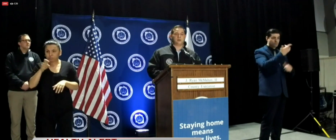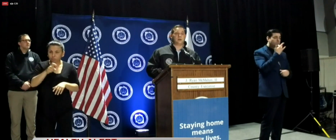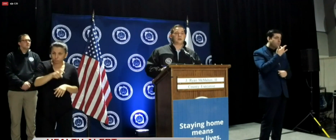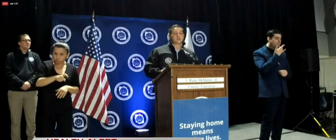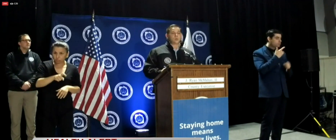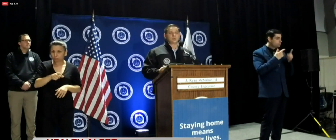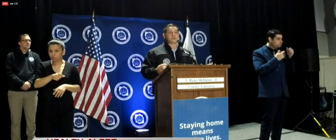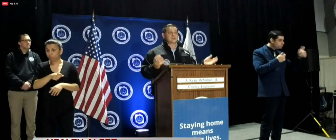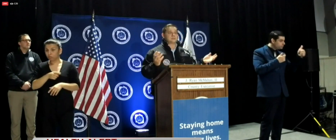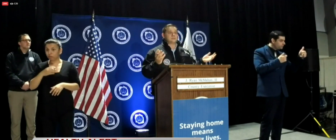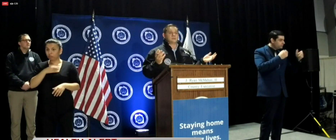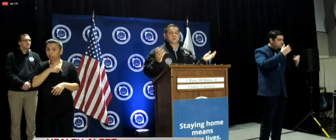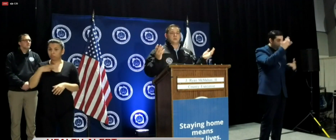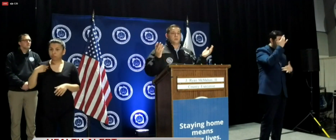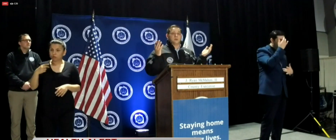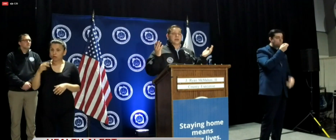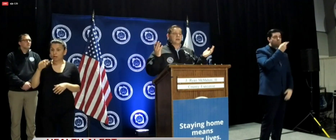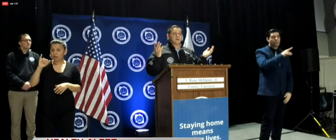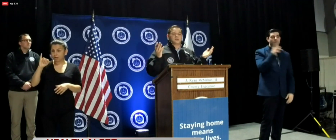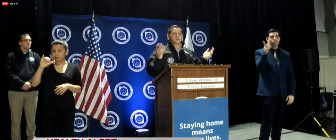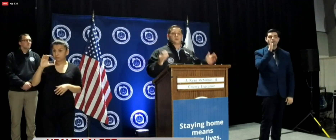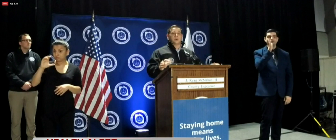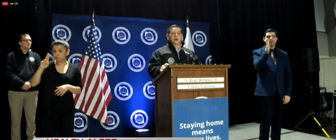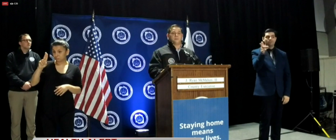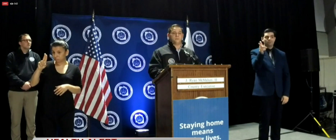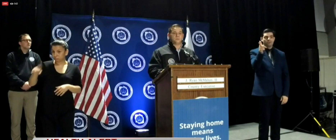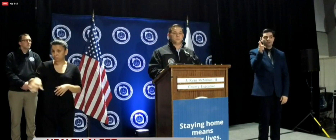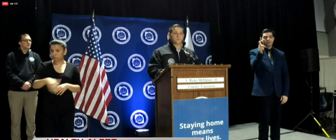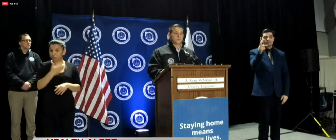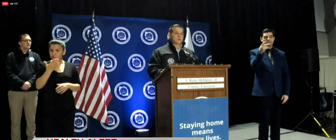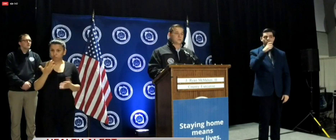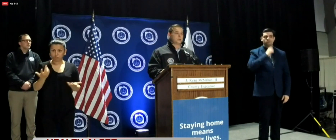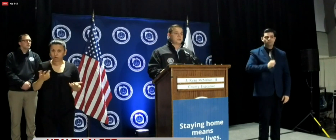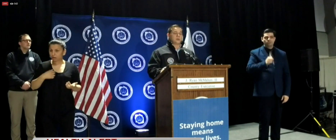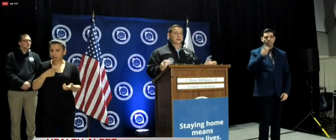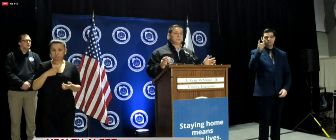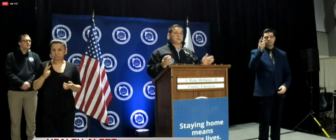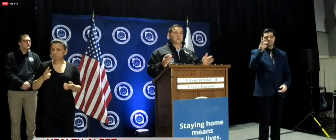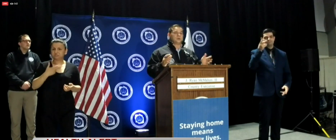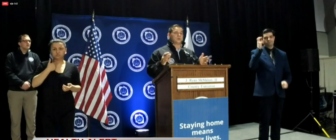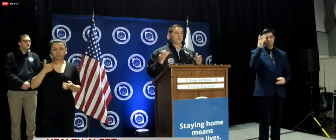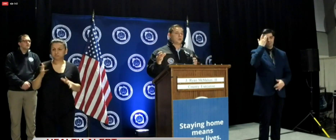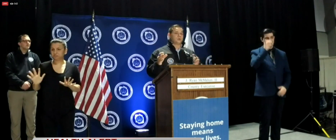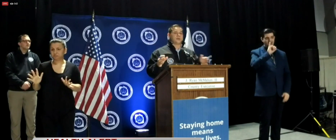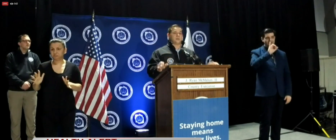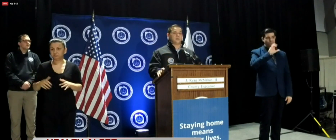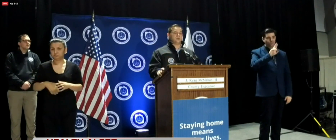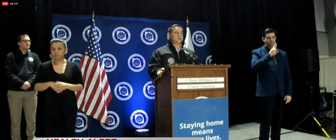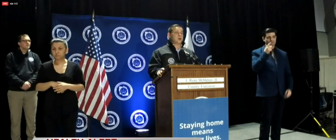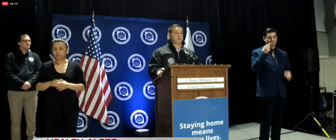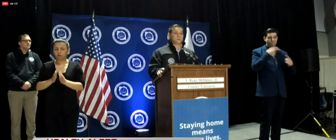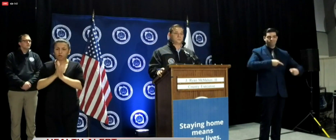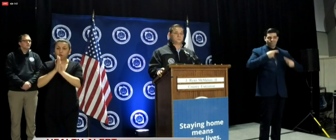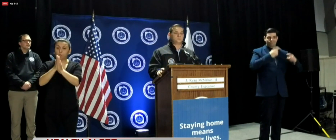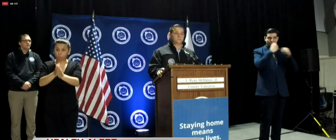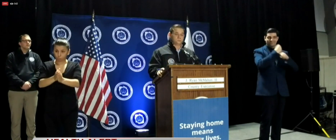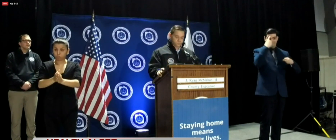bed. So we're telling you this is what's going on. So please don't let it be you or your family. Please